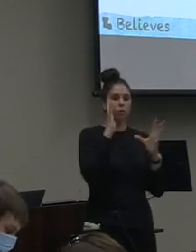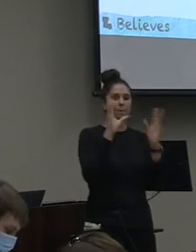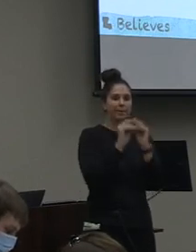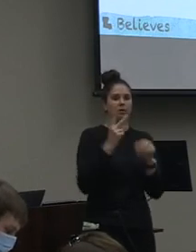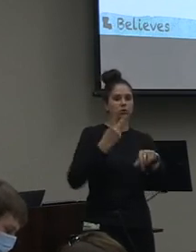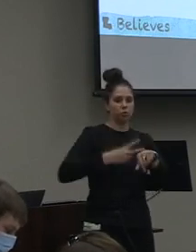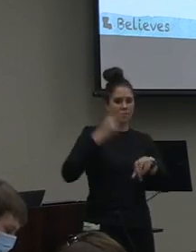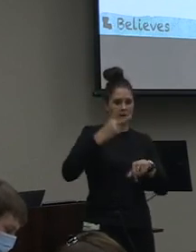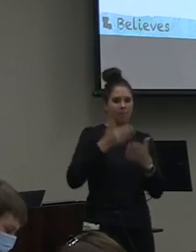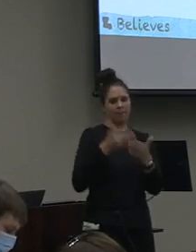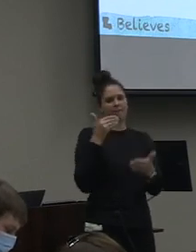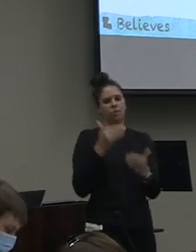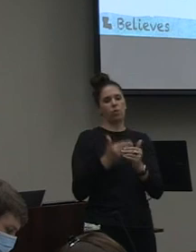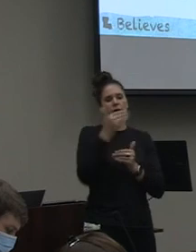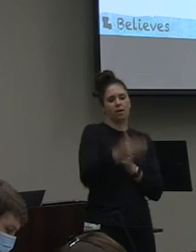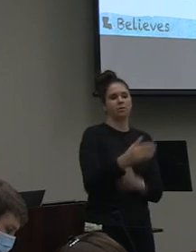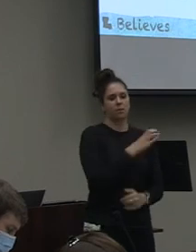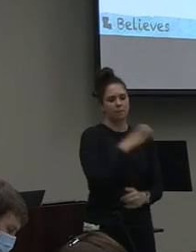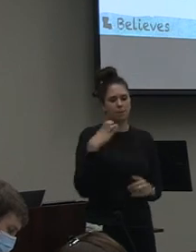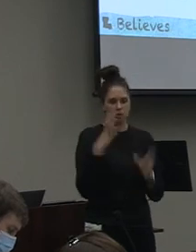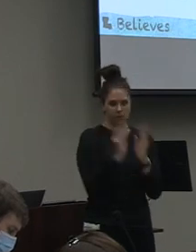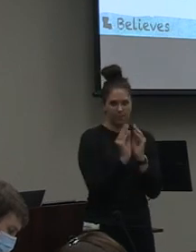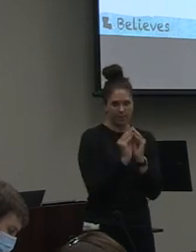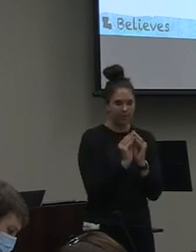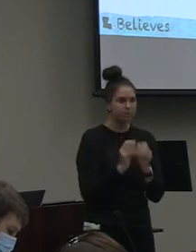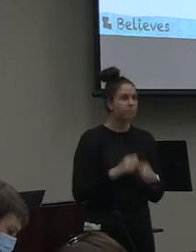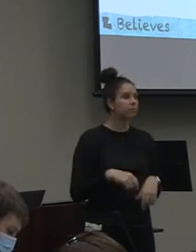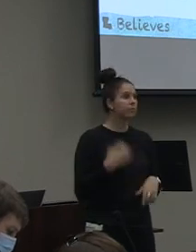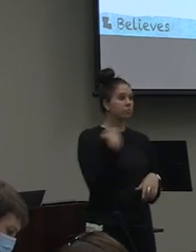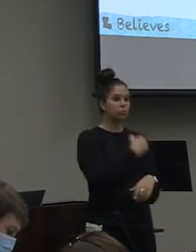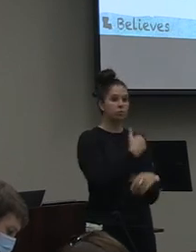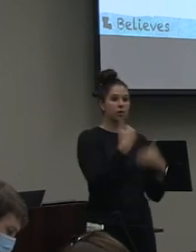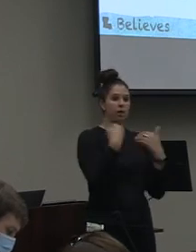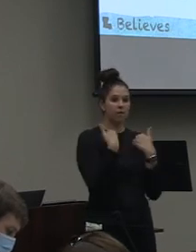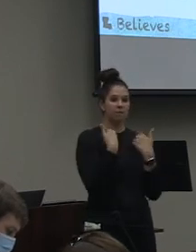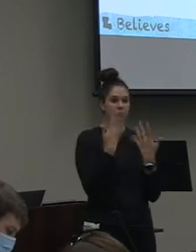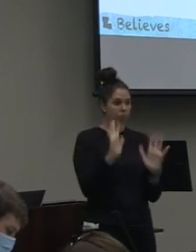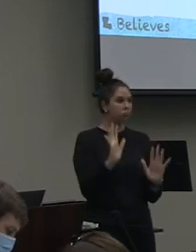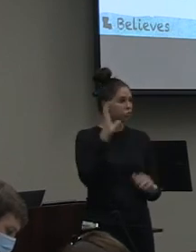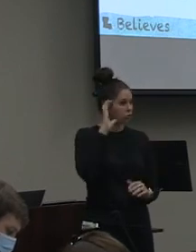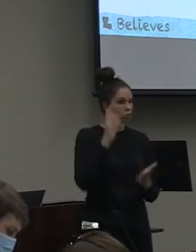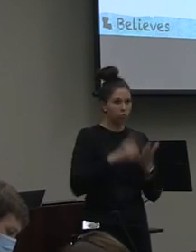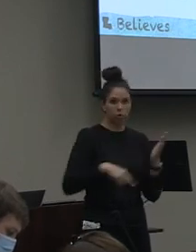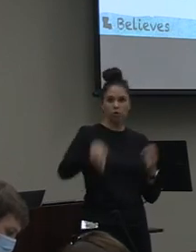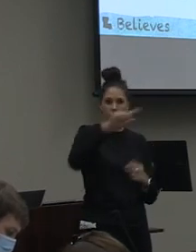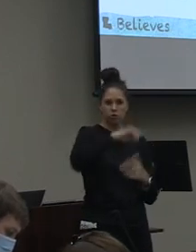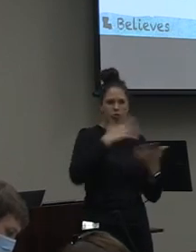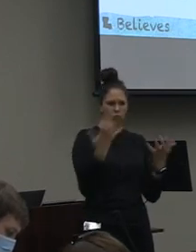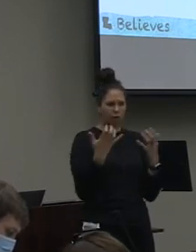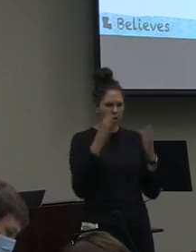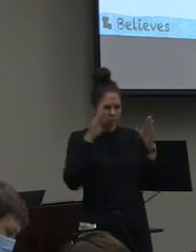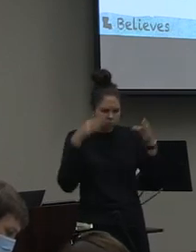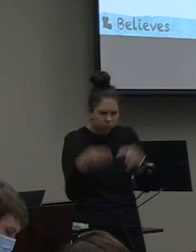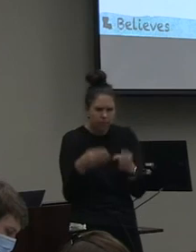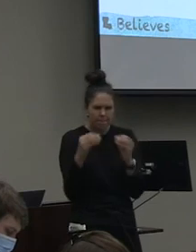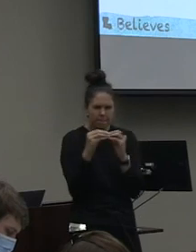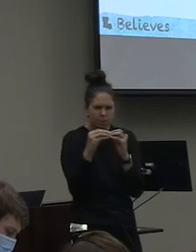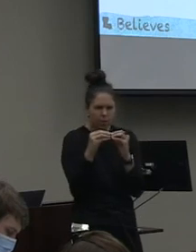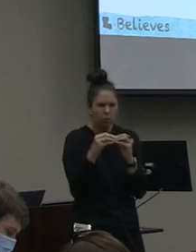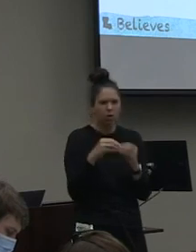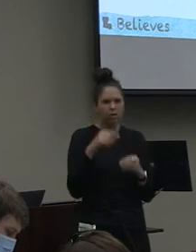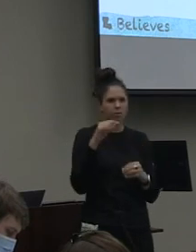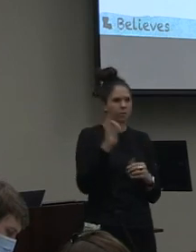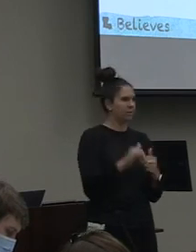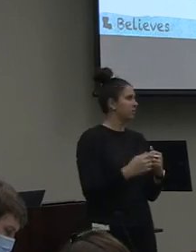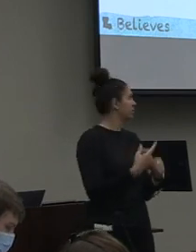next commission meeting. And so we have heard what you all want to dig more into. And these are